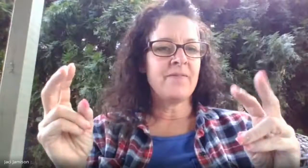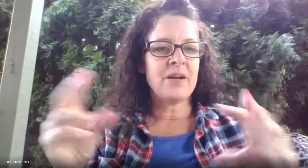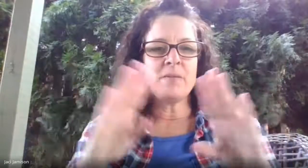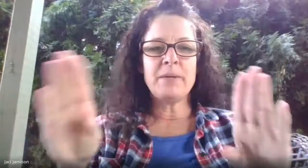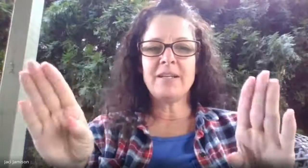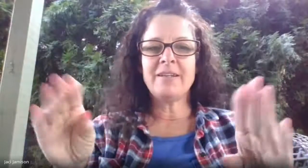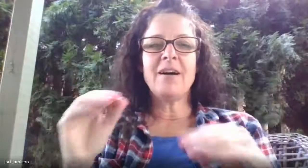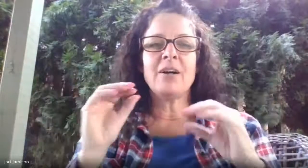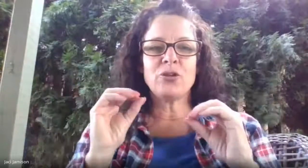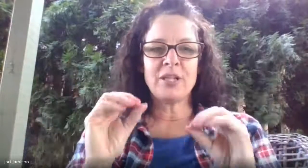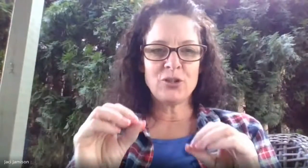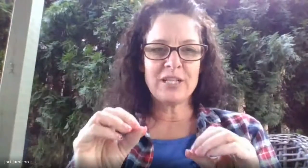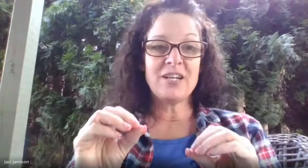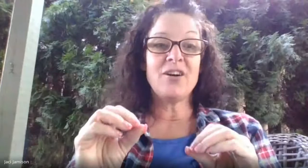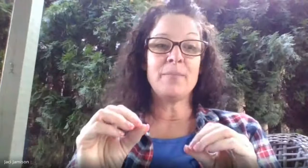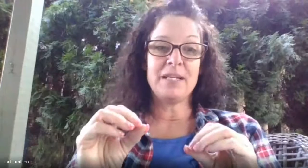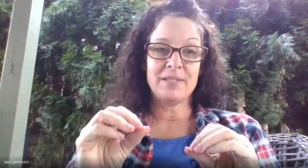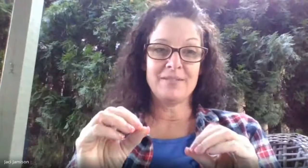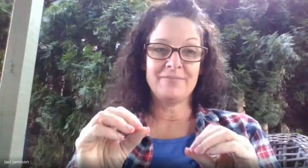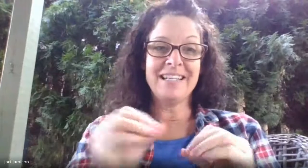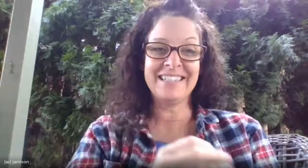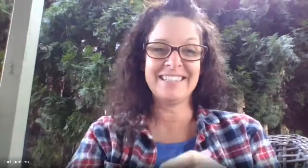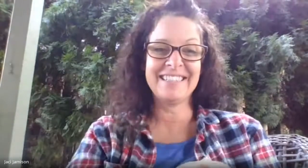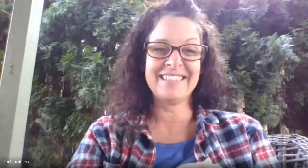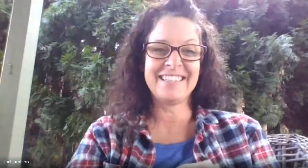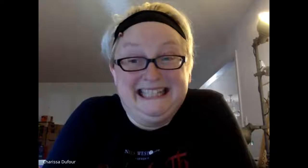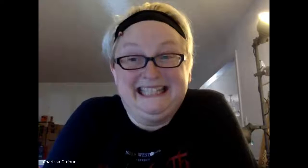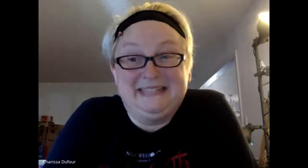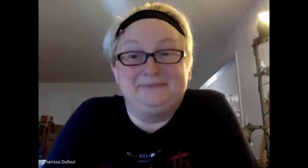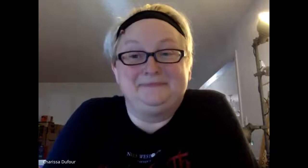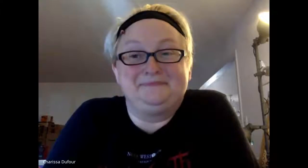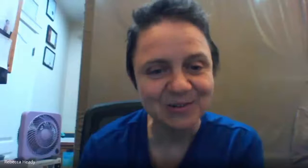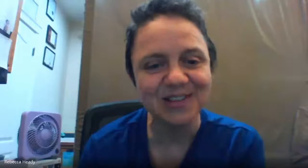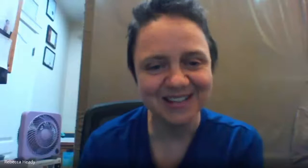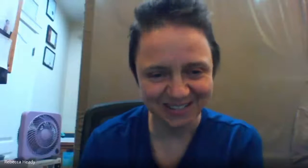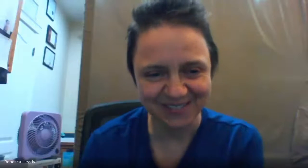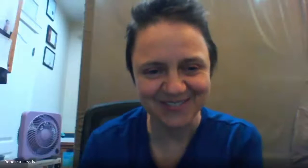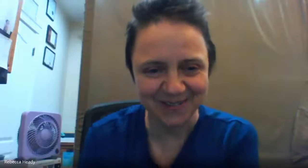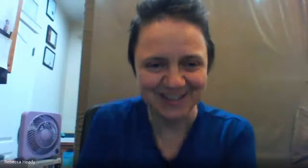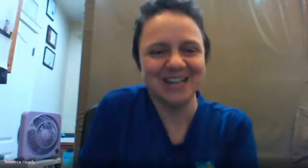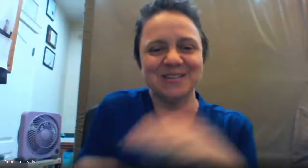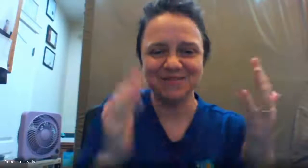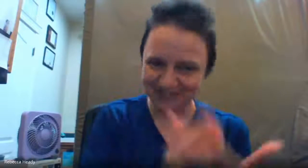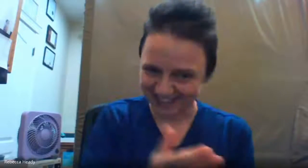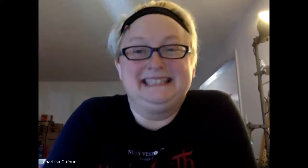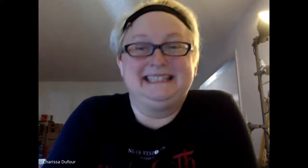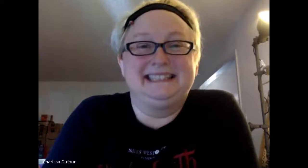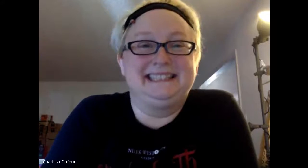very big on trying to straighten out homonyms. Oh, okay. So they're adding new signs to give differentiation. Yeah, and